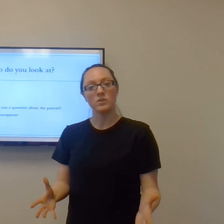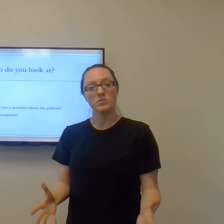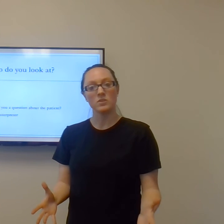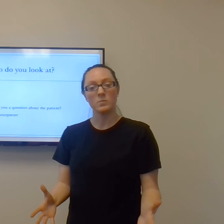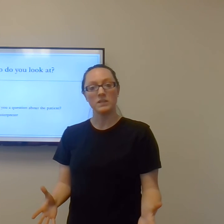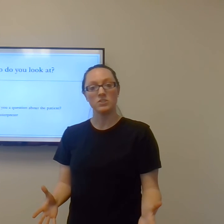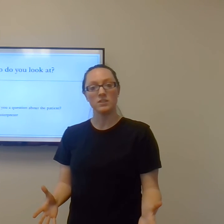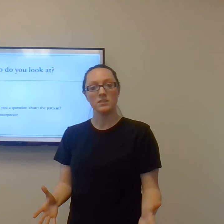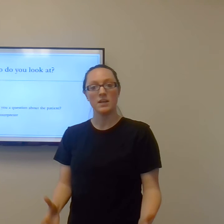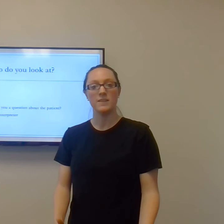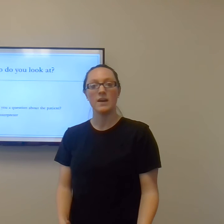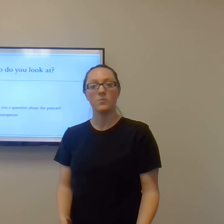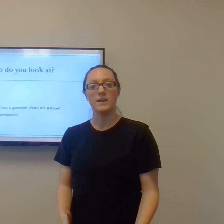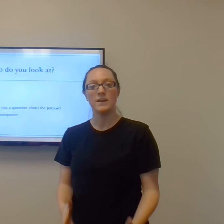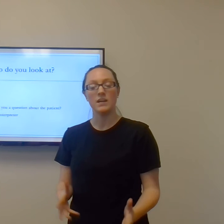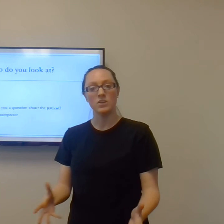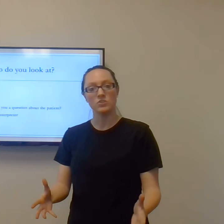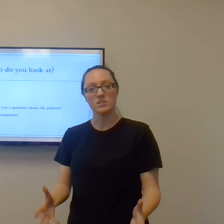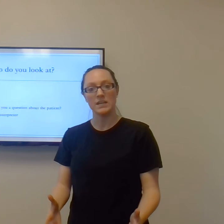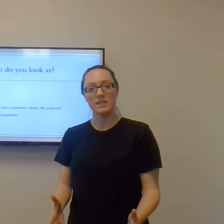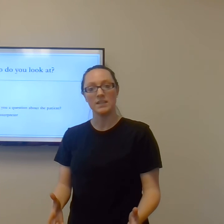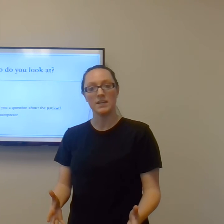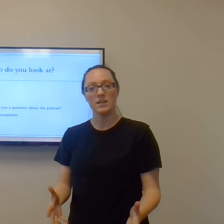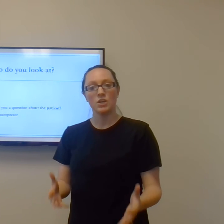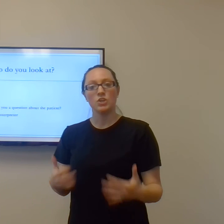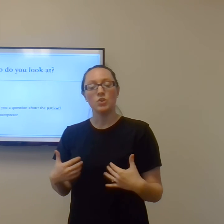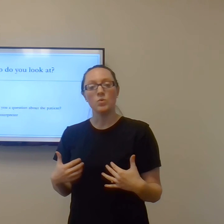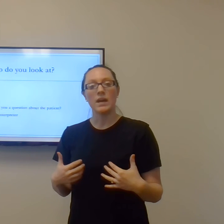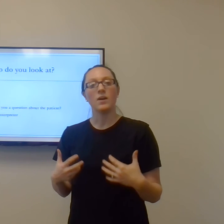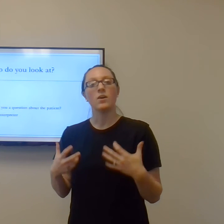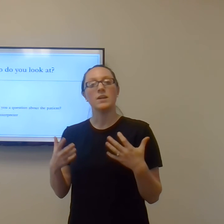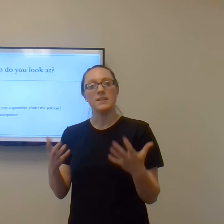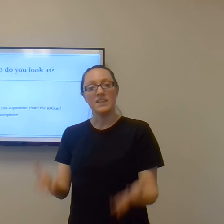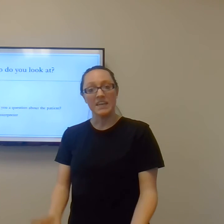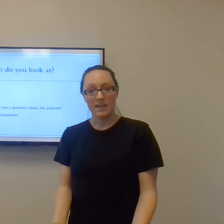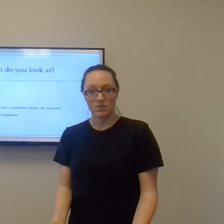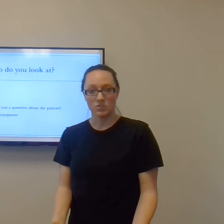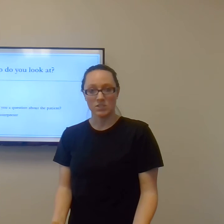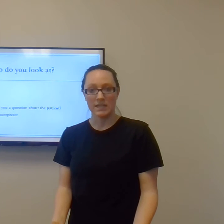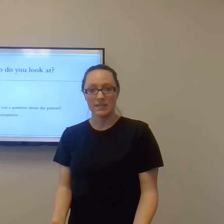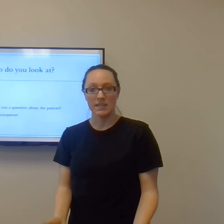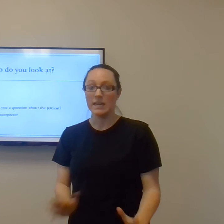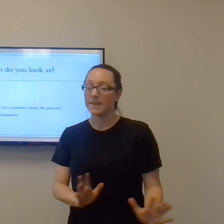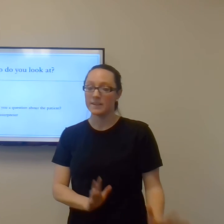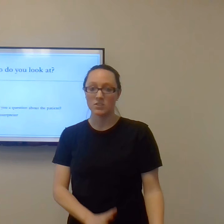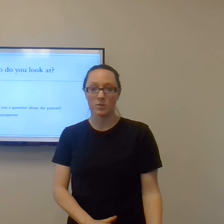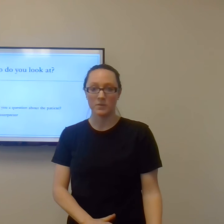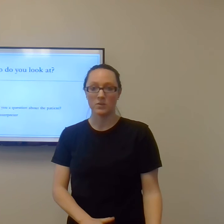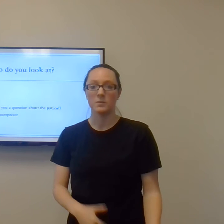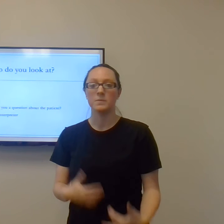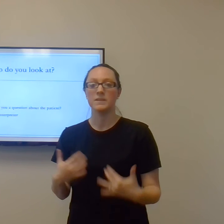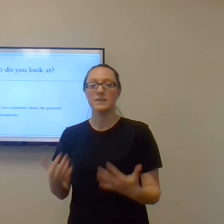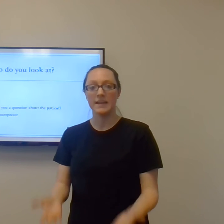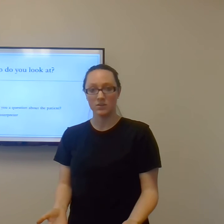focus on the patient, and that way they understand that you care that they understand, and not the interpreter, but that they